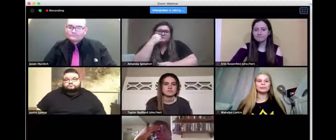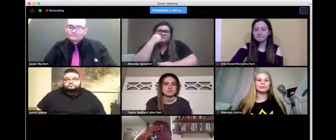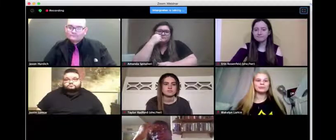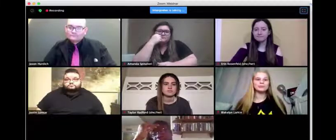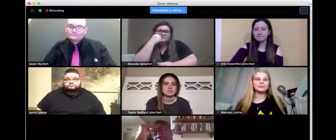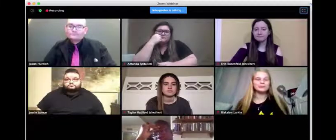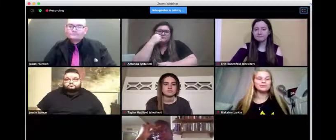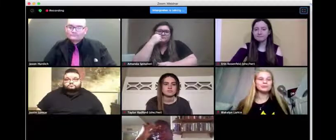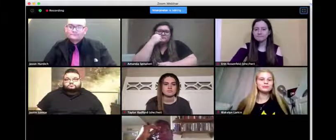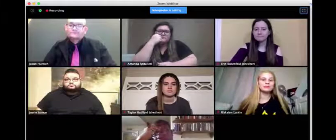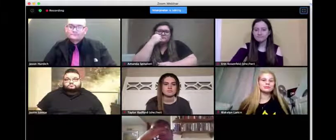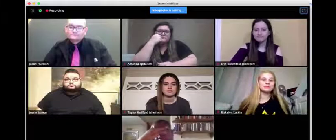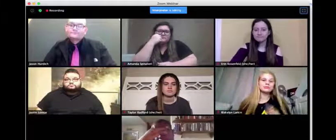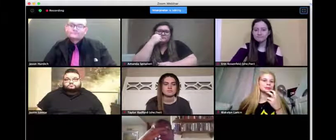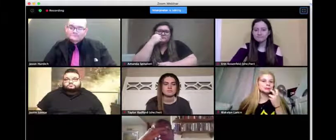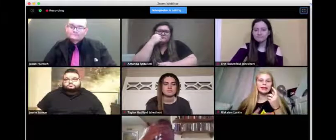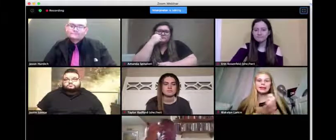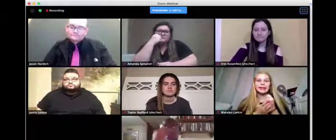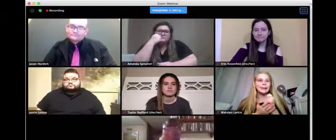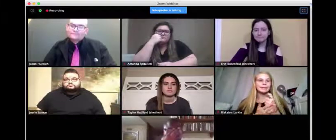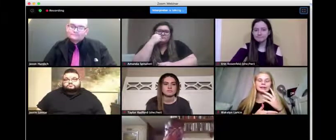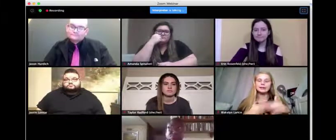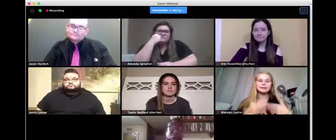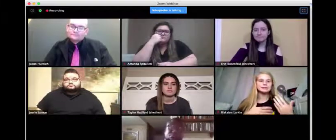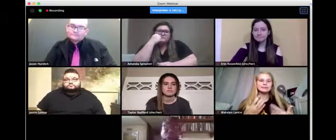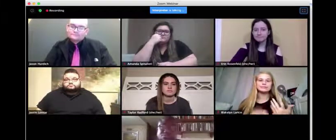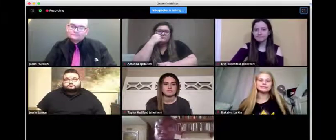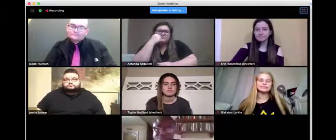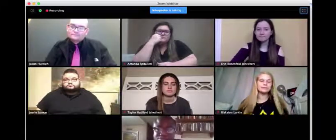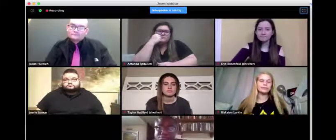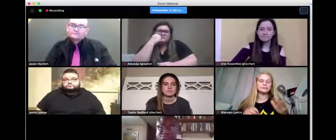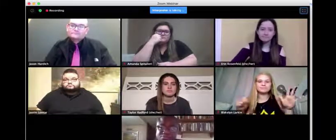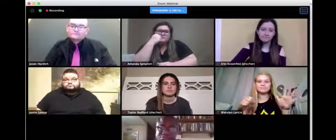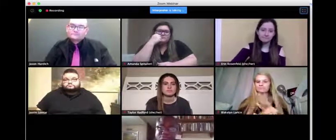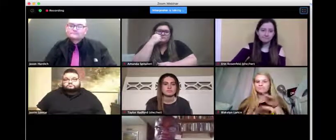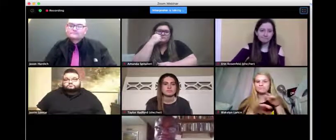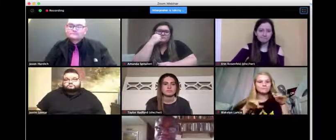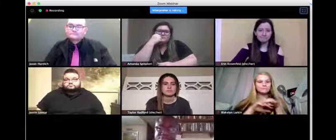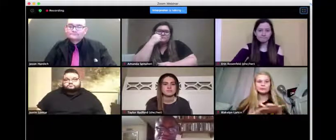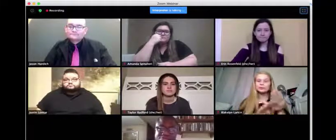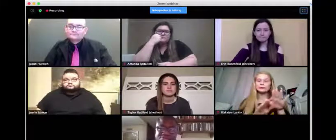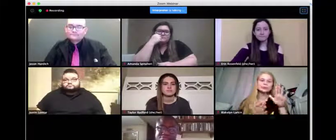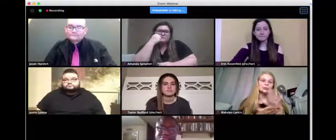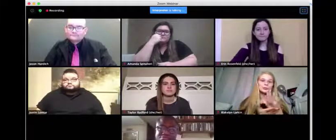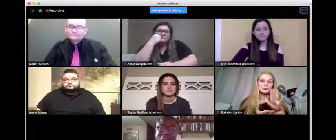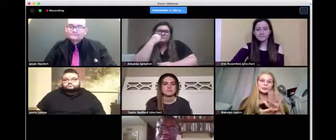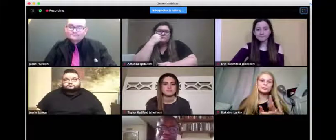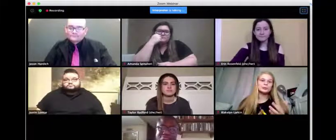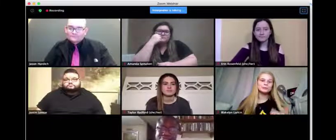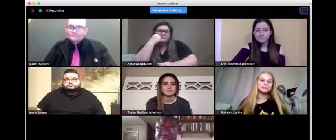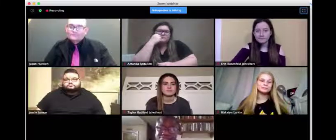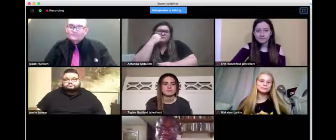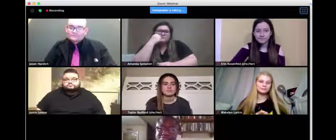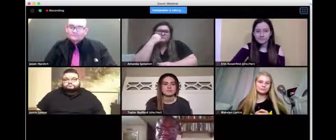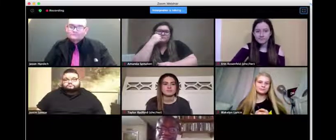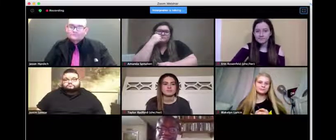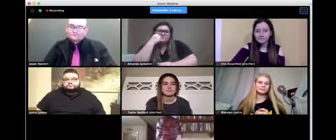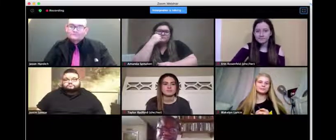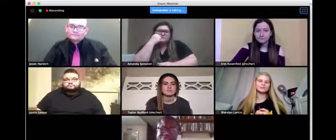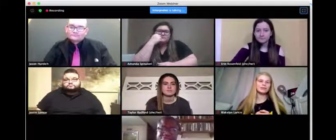whatnot, and was completely mainstreamed in school. And my parents did not teach me any sign language at